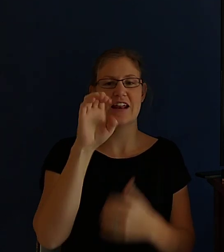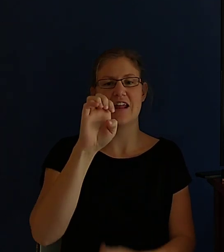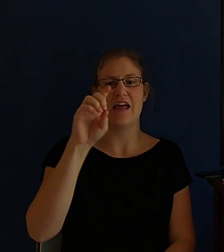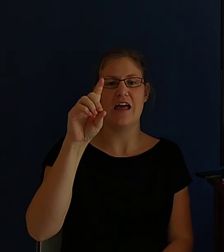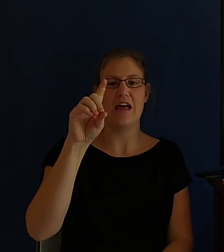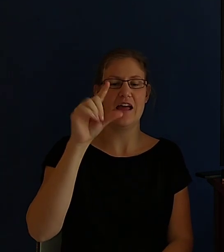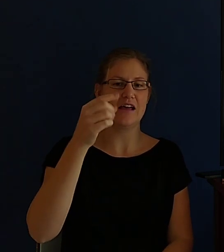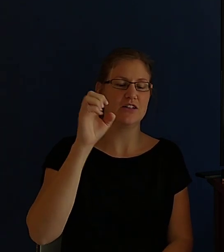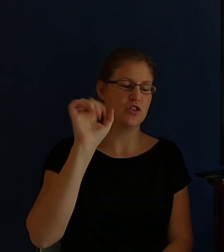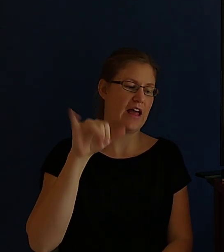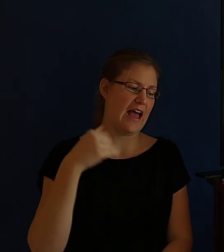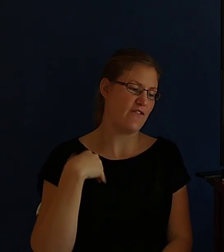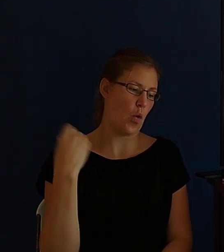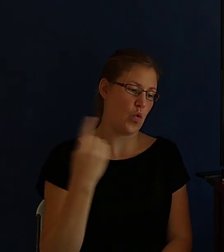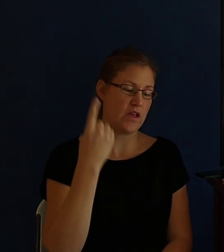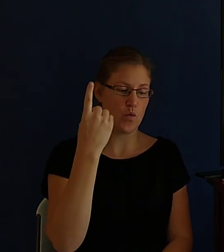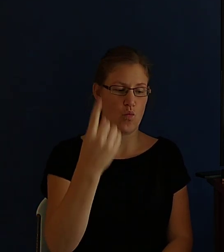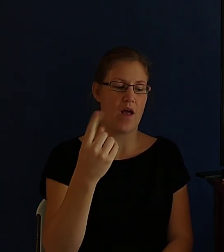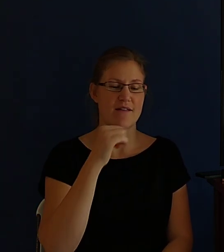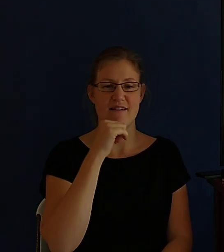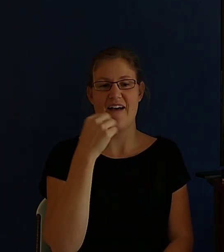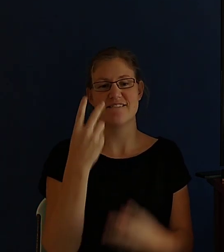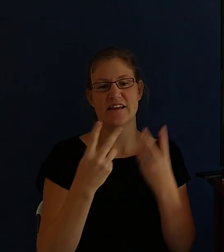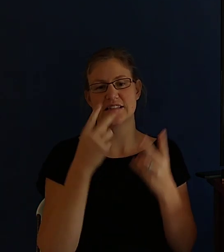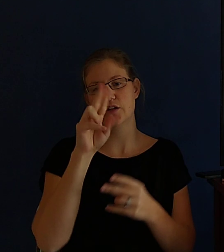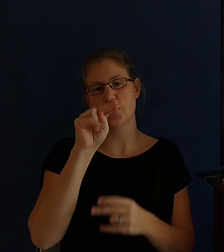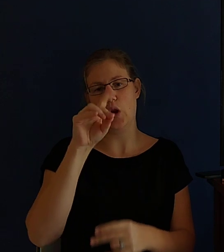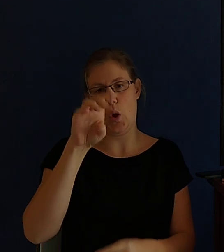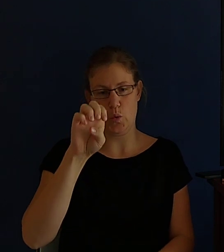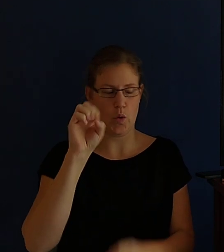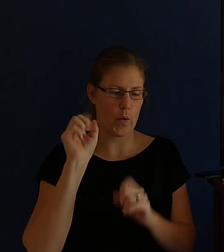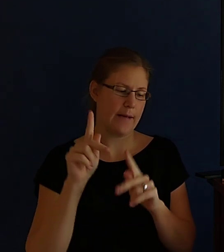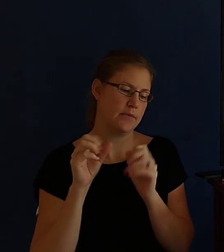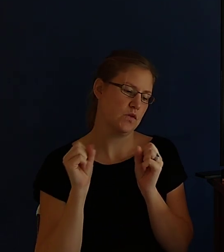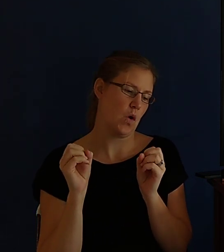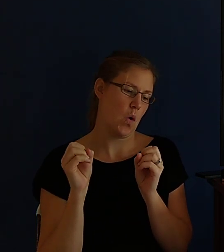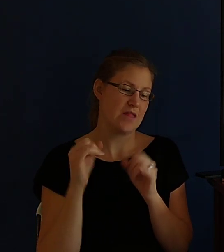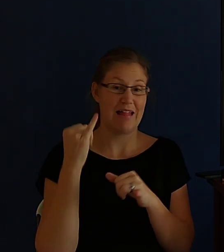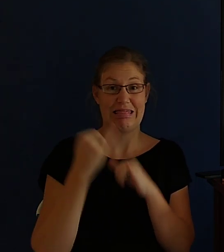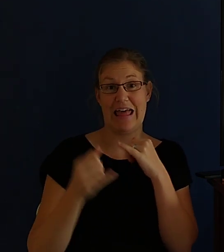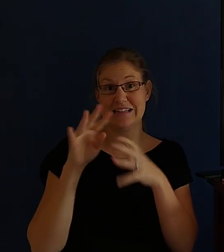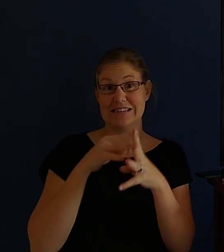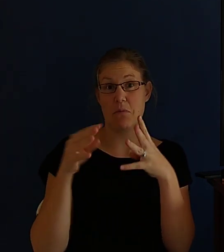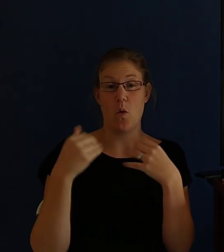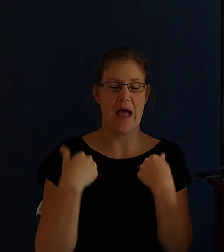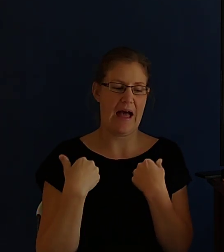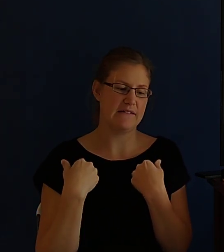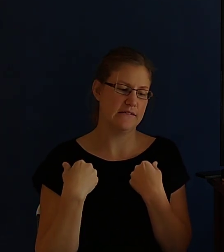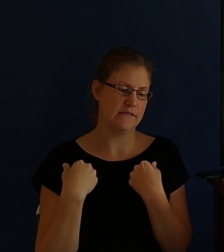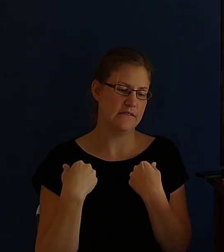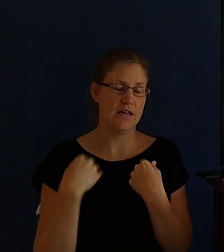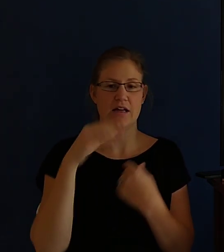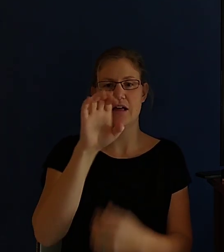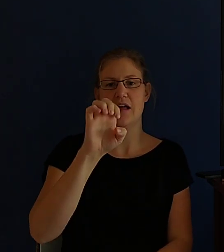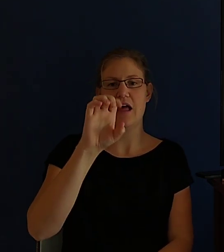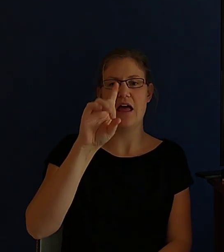one unvisited node. Okay, so in the last table we have the edge